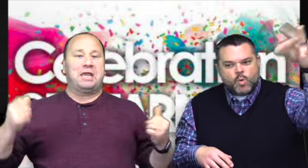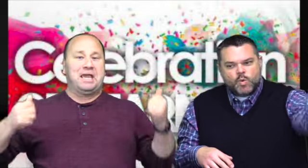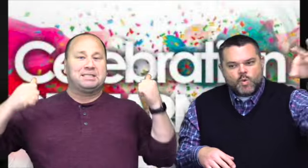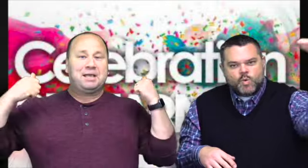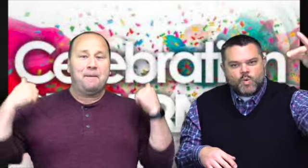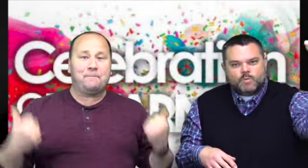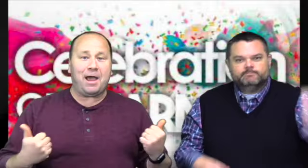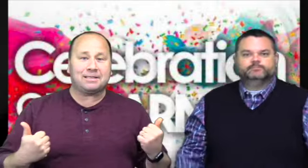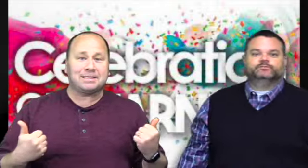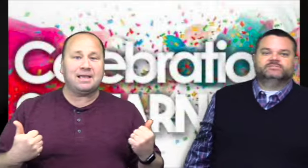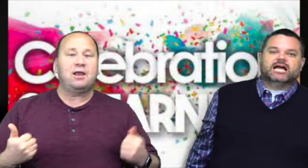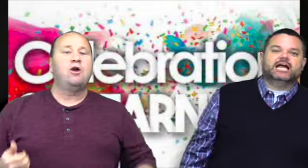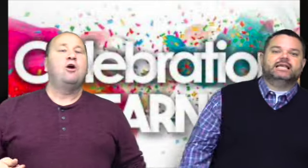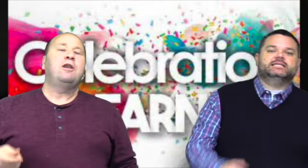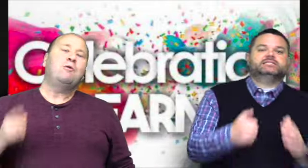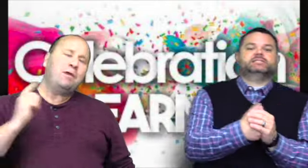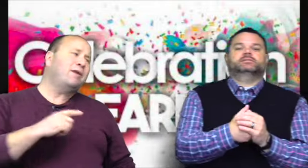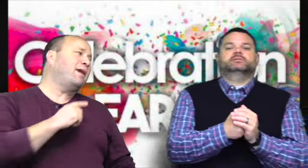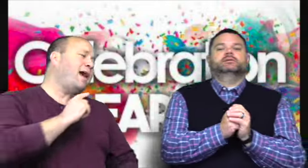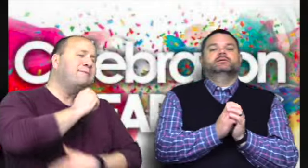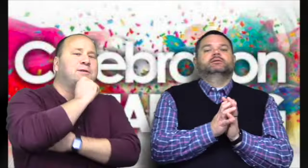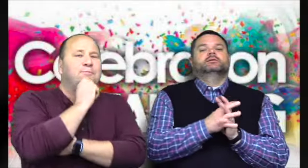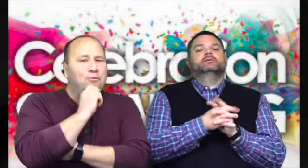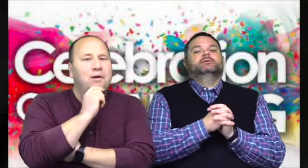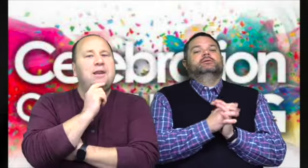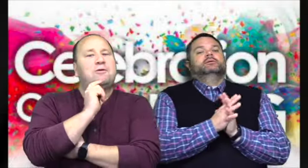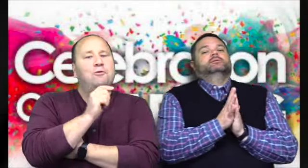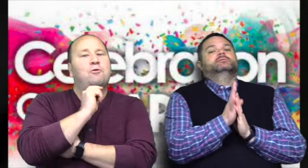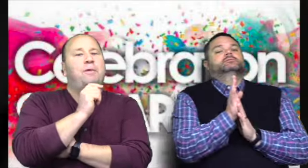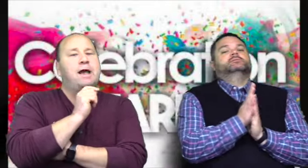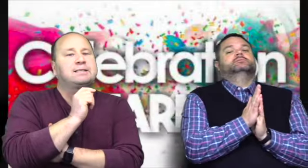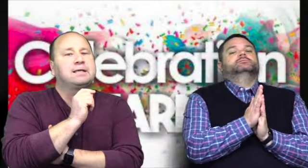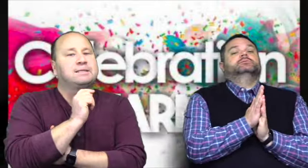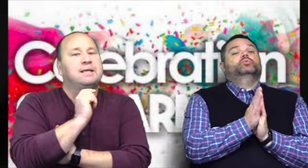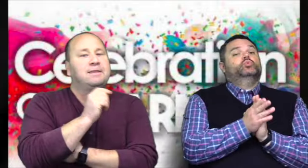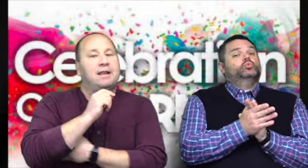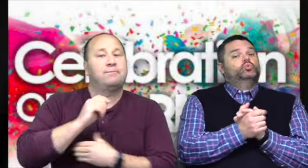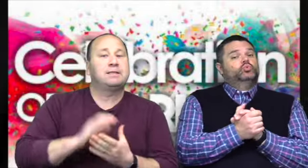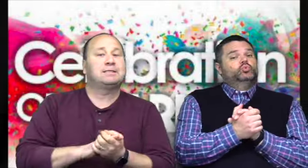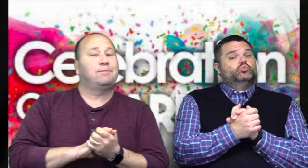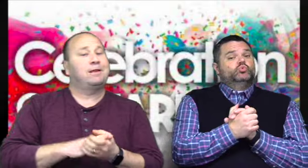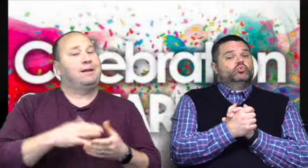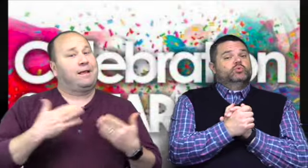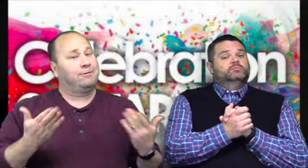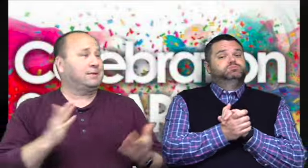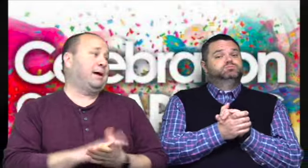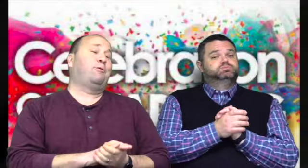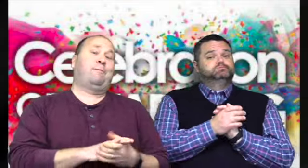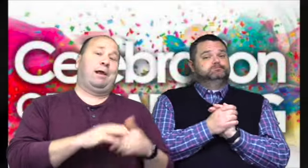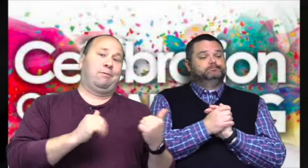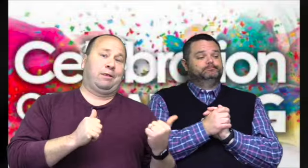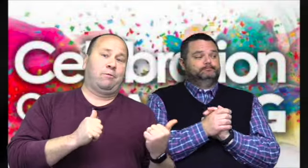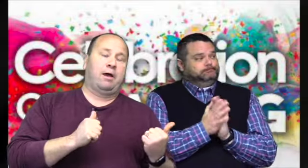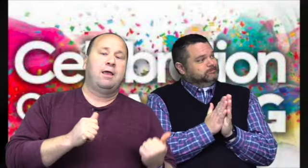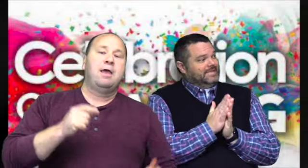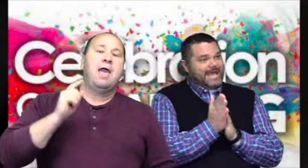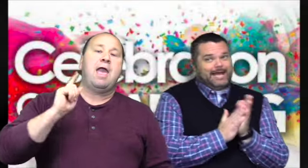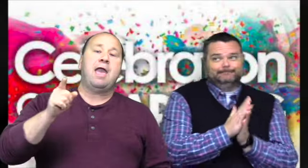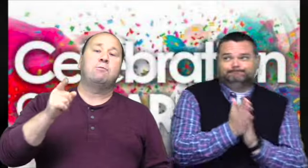each basket. Now, we already have some pretty cool baskets that have been submitted. There's a couple of them I really want. Yeah. And we